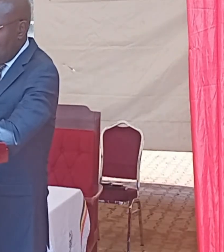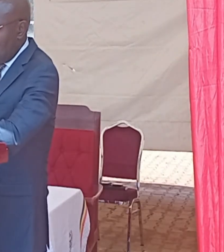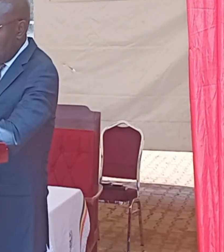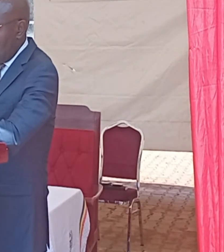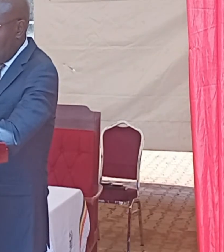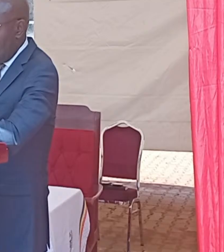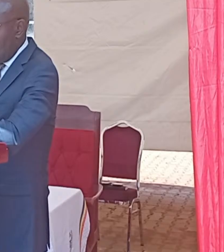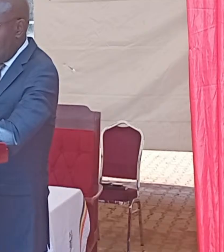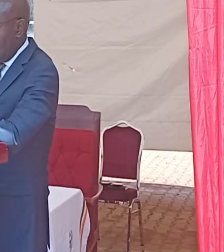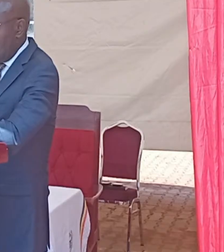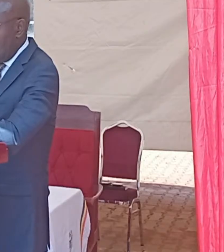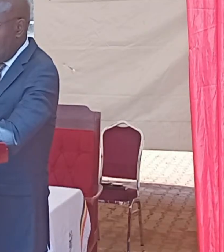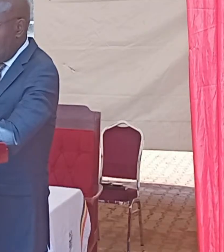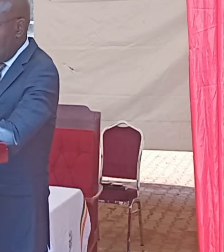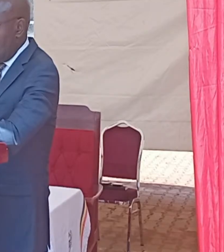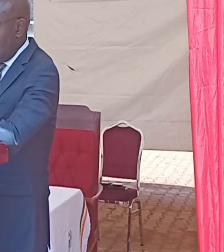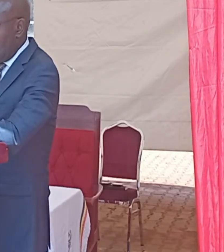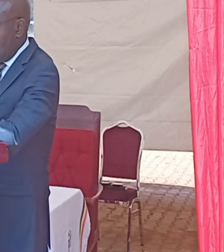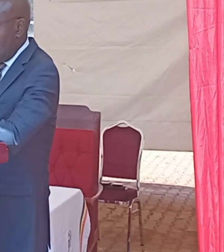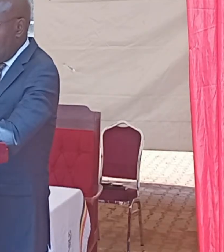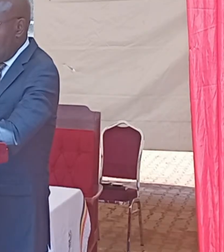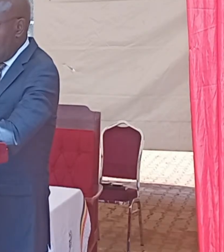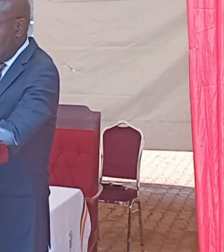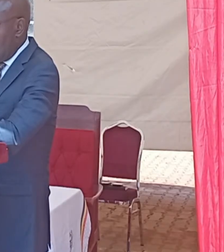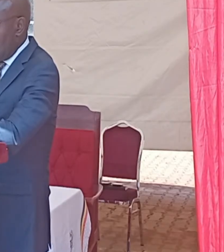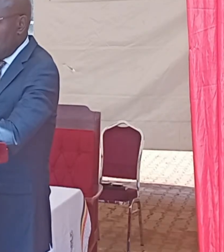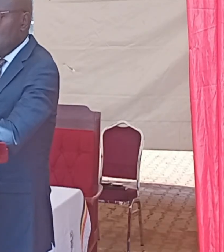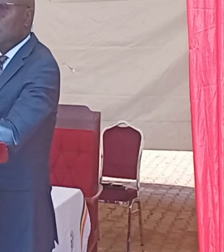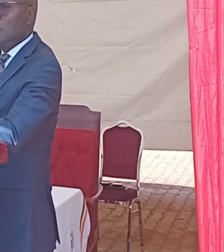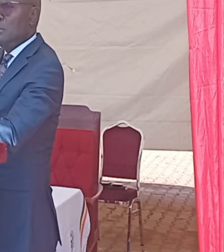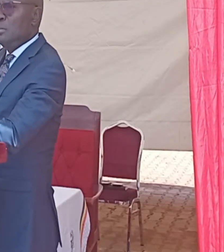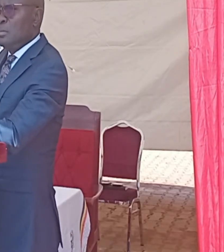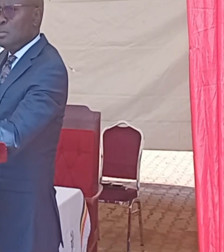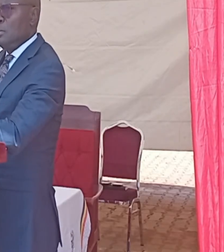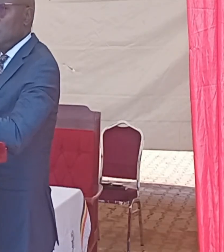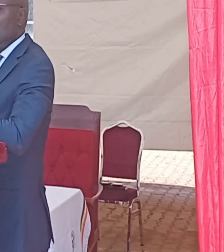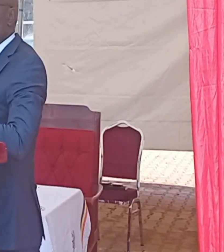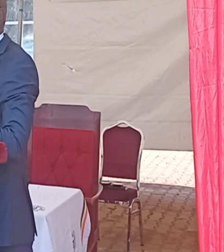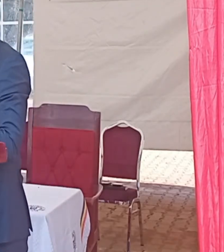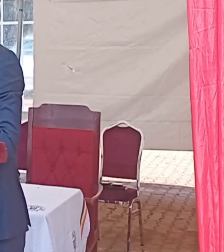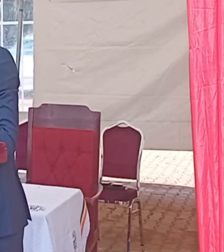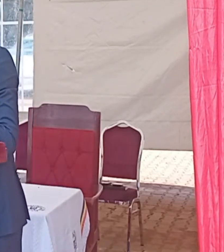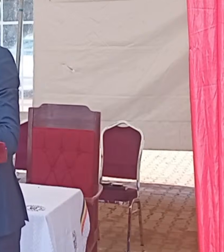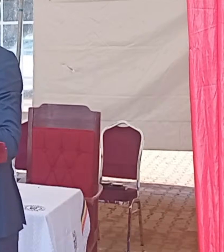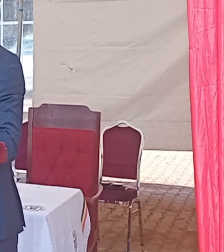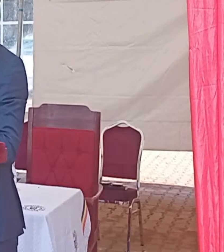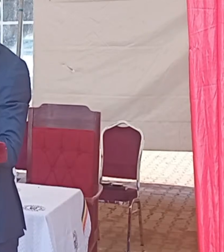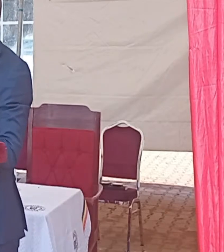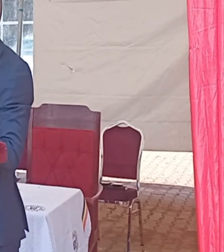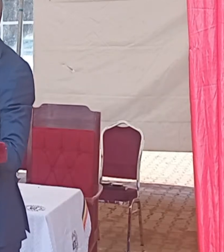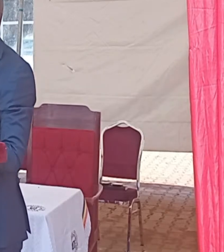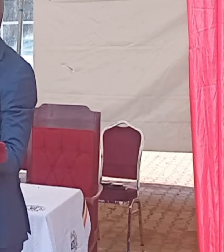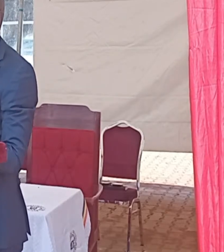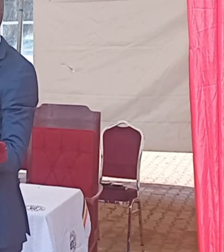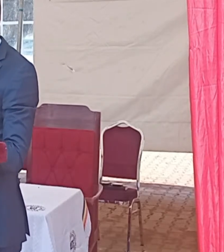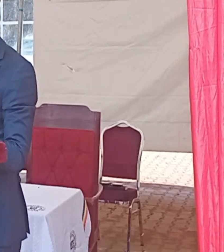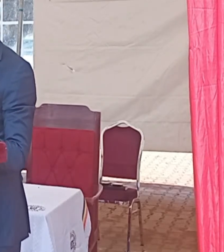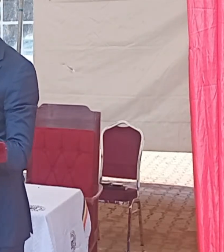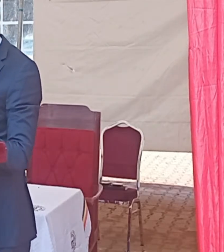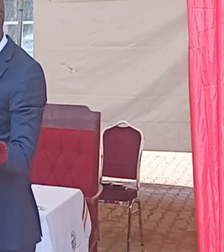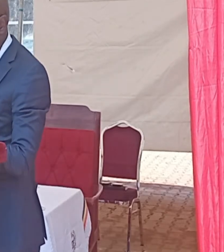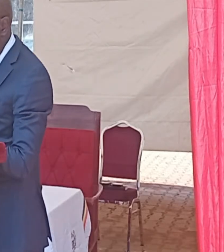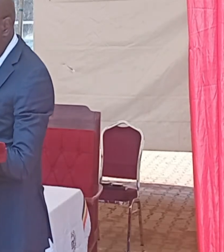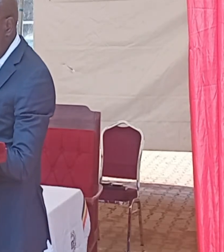that speaks about what happens when a candidate dies out of an election or out of a particular nomination, does it cut across to all